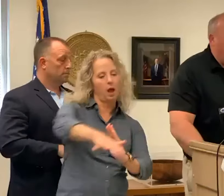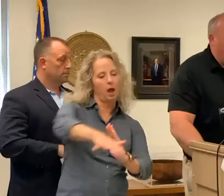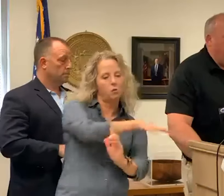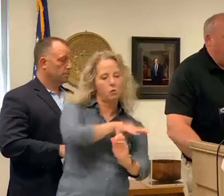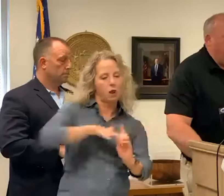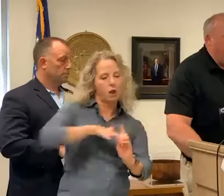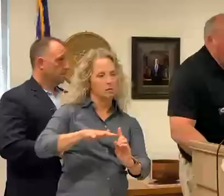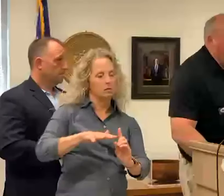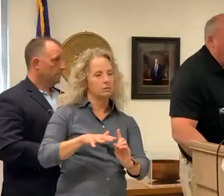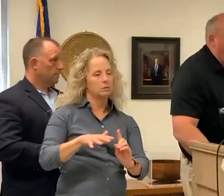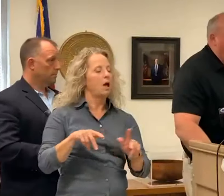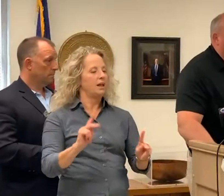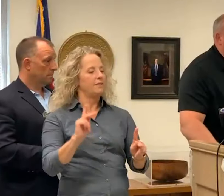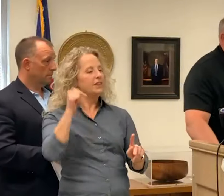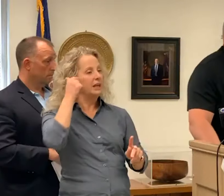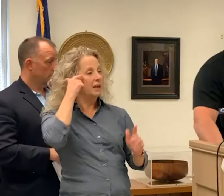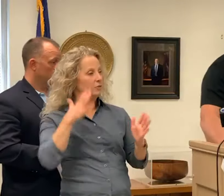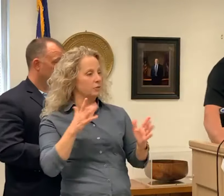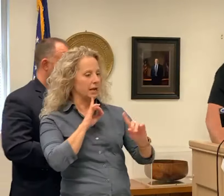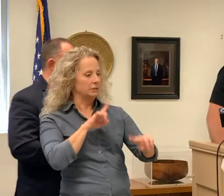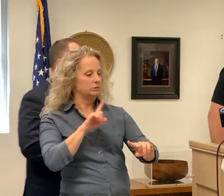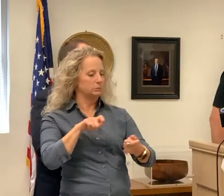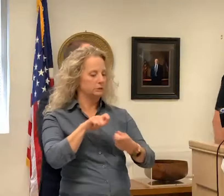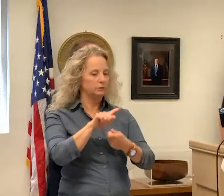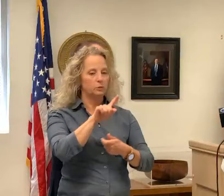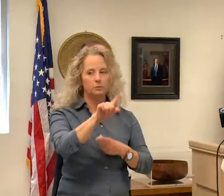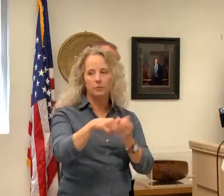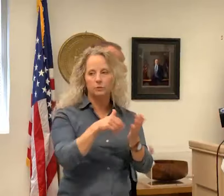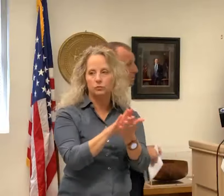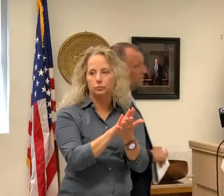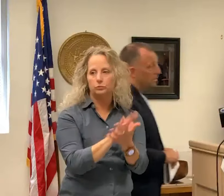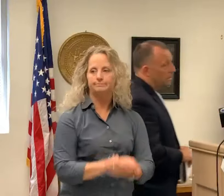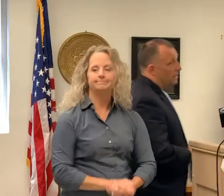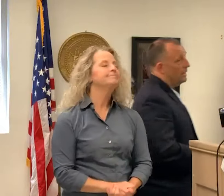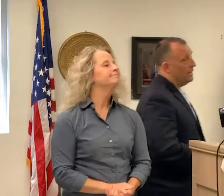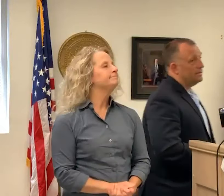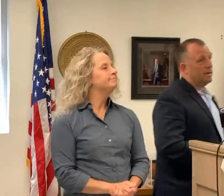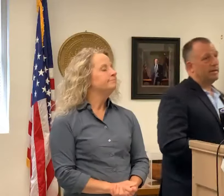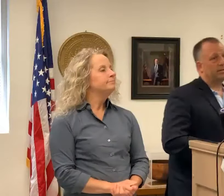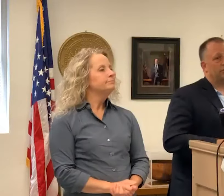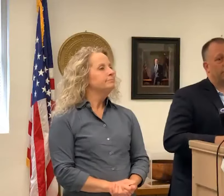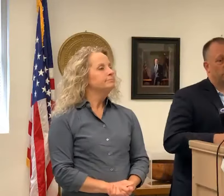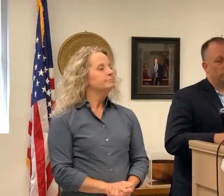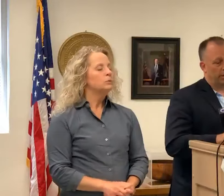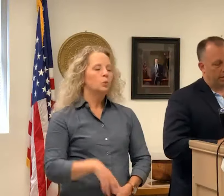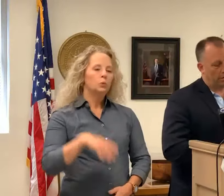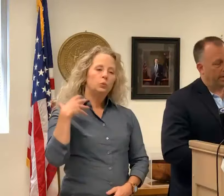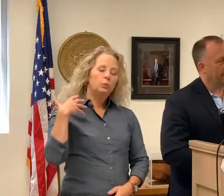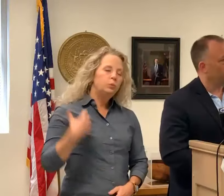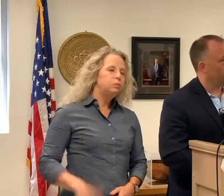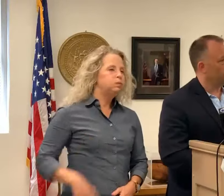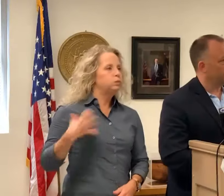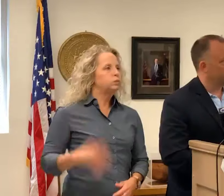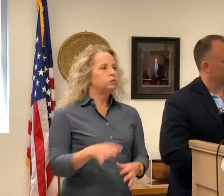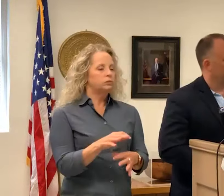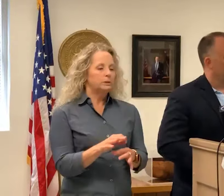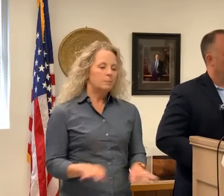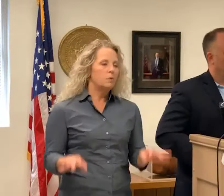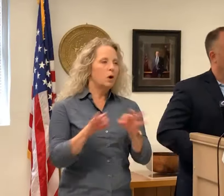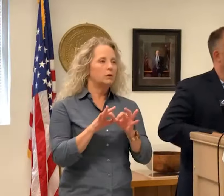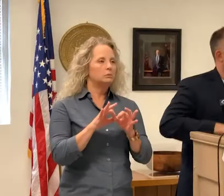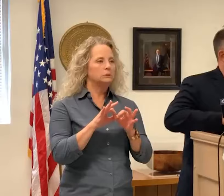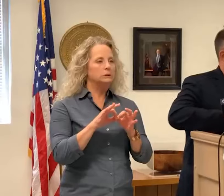With that, I'll let the governor answer the specific question about the schools. Thanks. Yeah, this is very important. We, you know, we anguished over